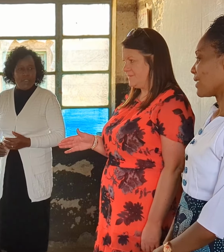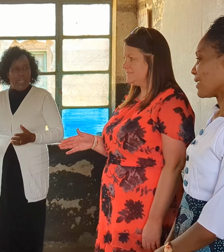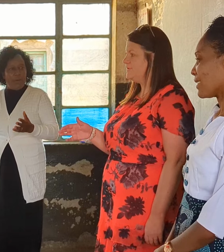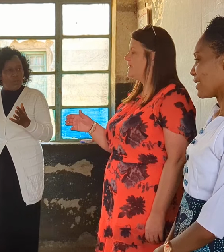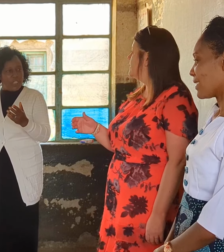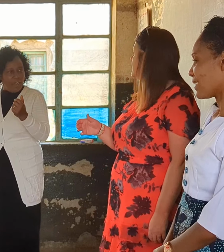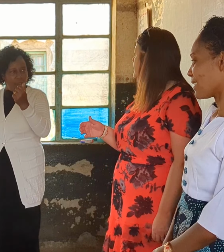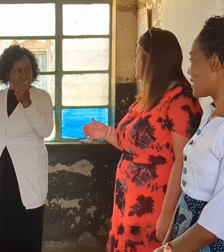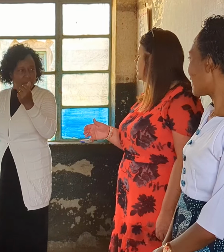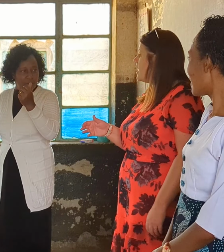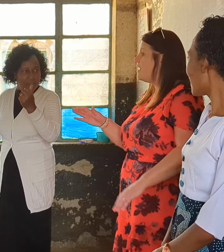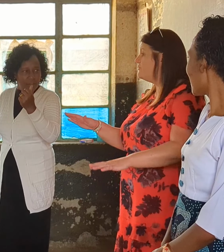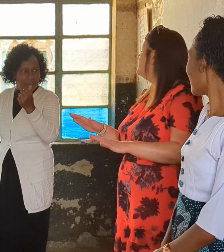Are we to start?